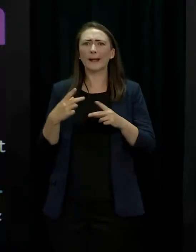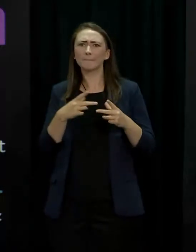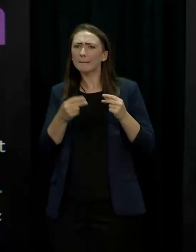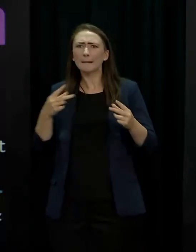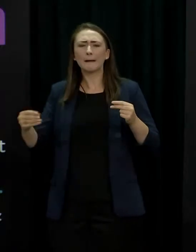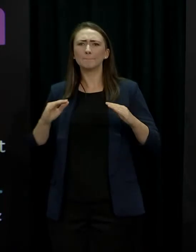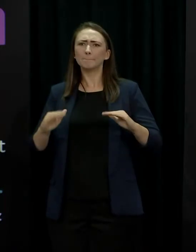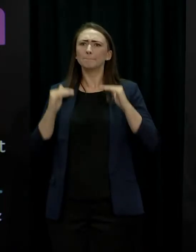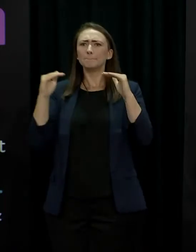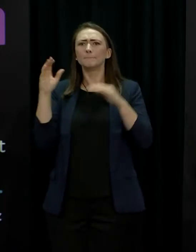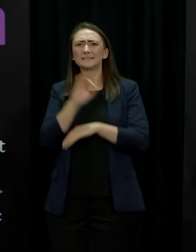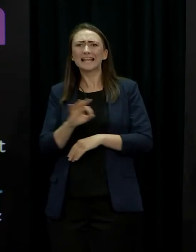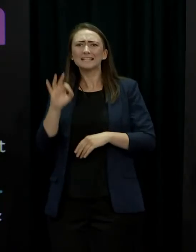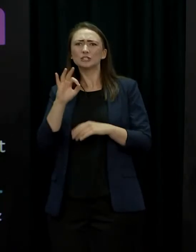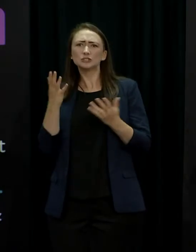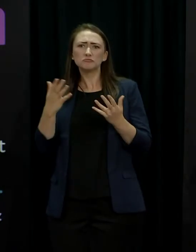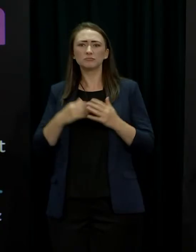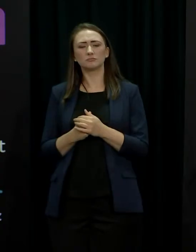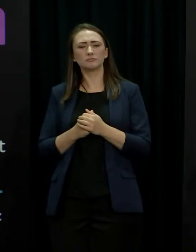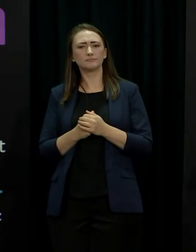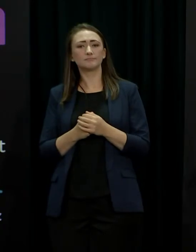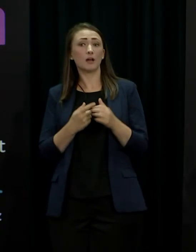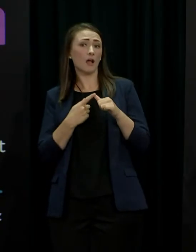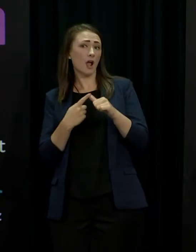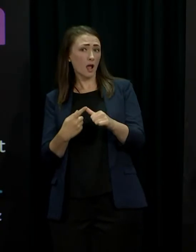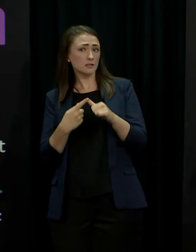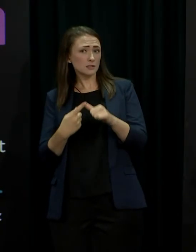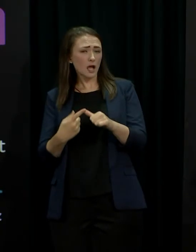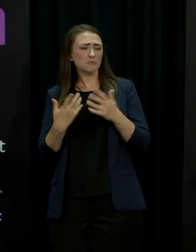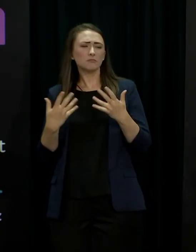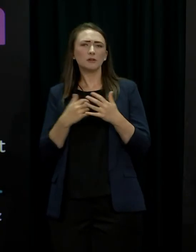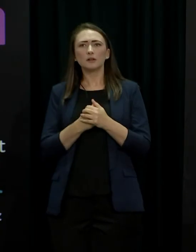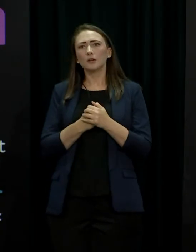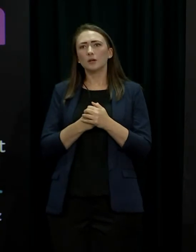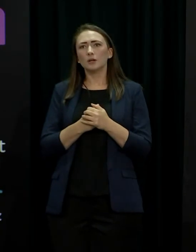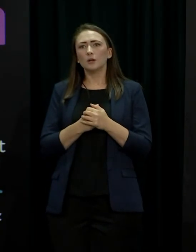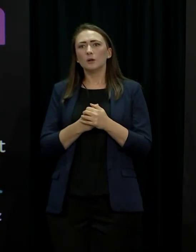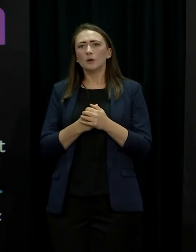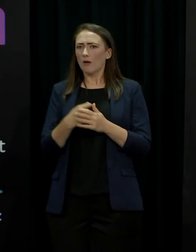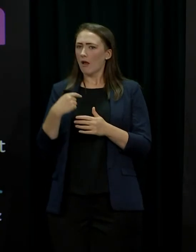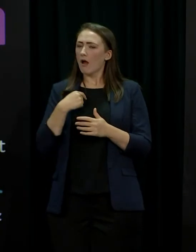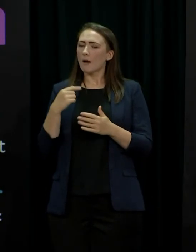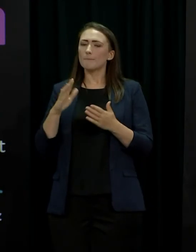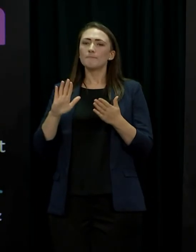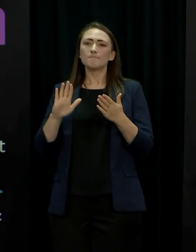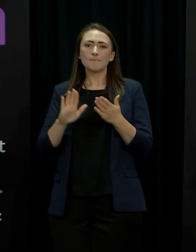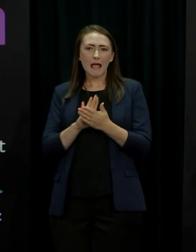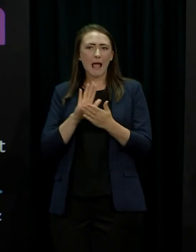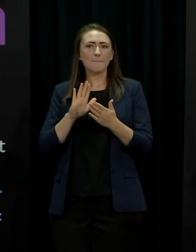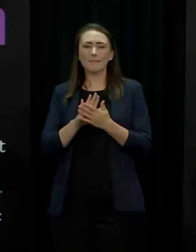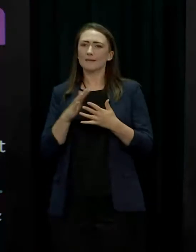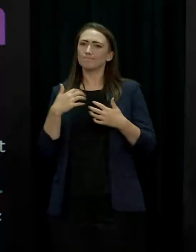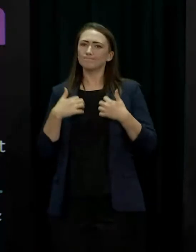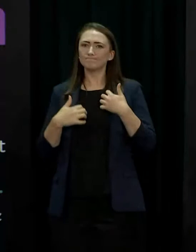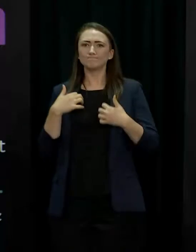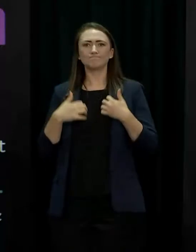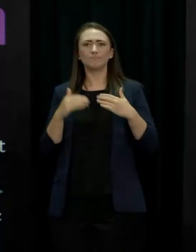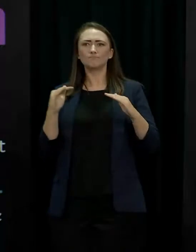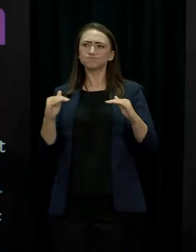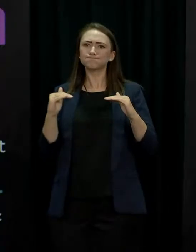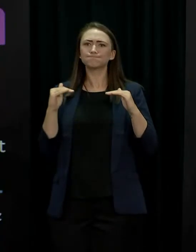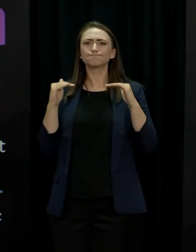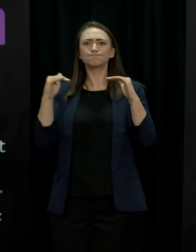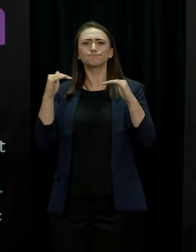reiterate the point. I'm absolutely thrilled that we've got to the levels of vaccination right across the population that